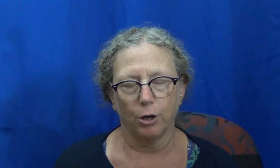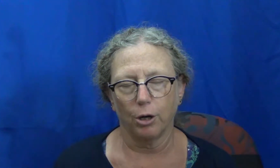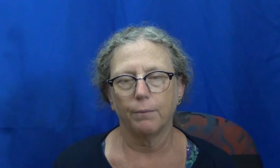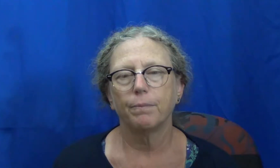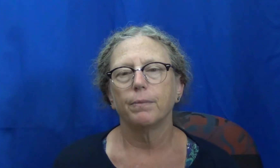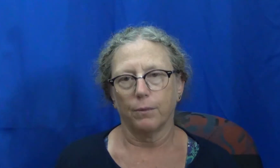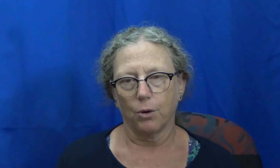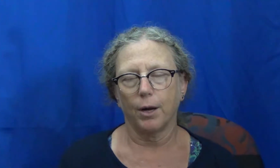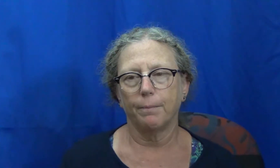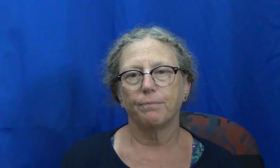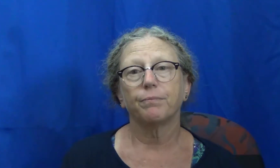her. All right.